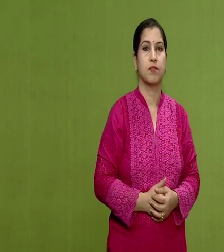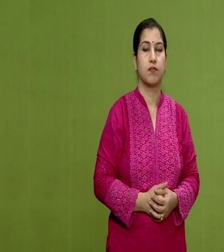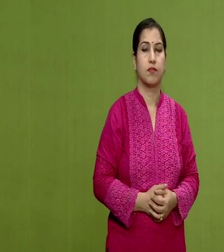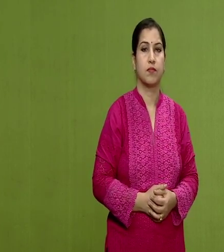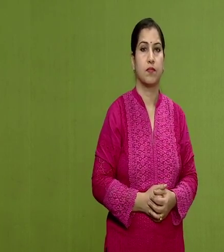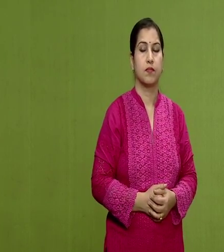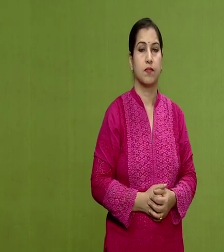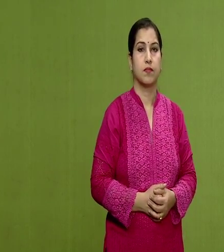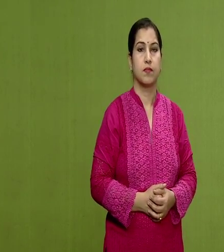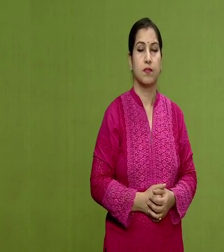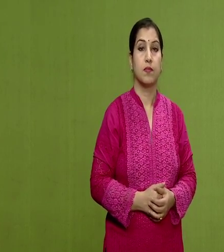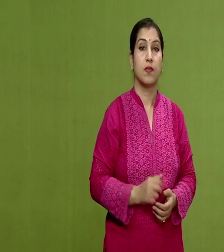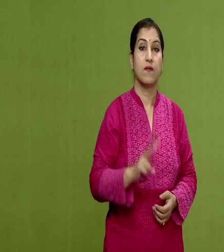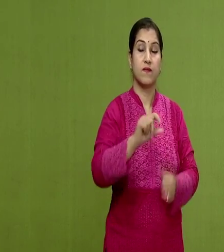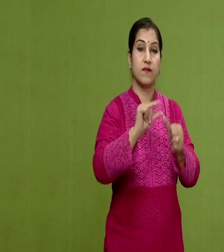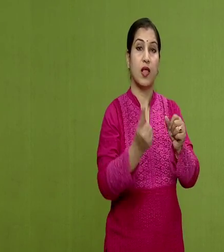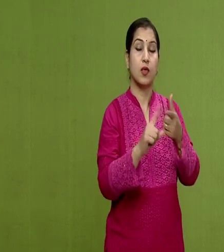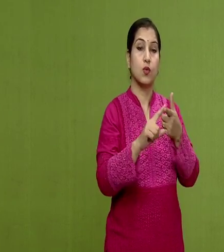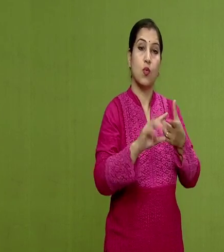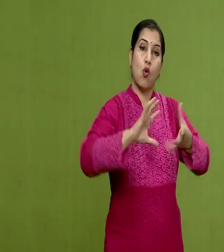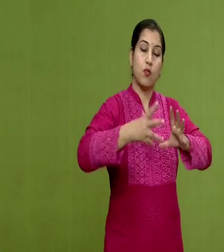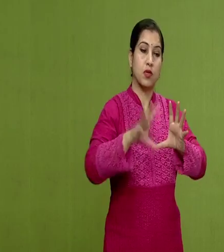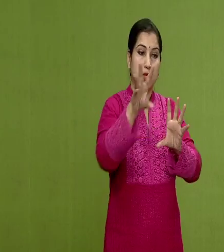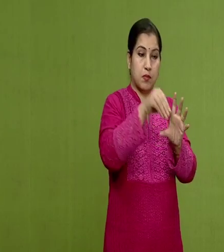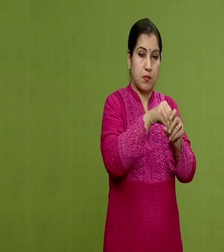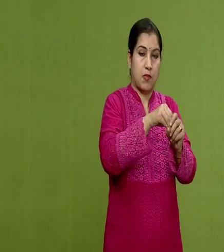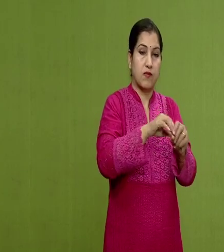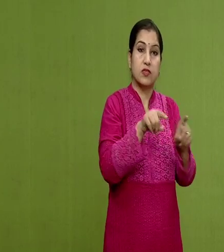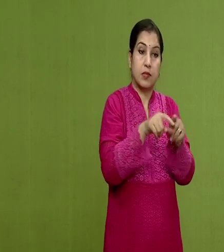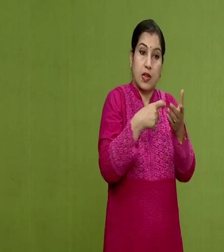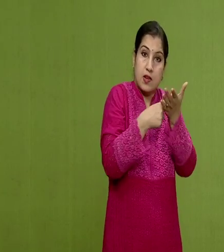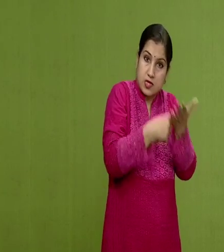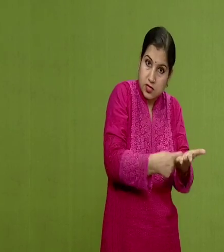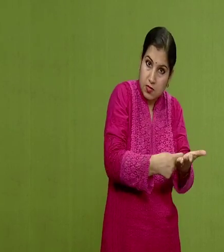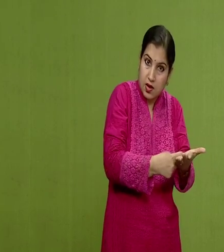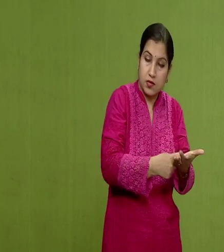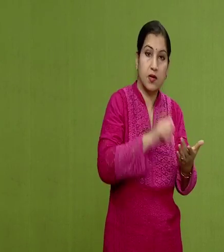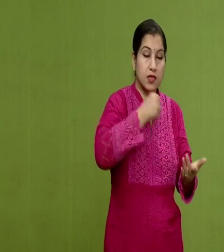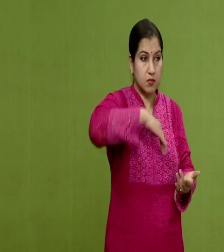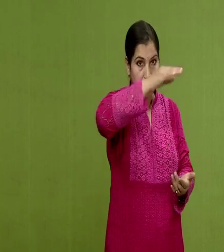imbibe values like respect for elders, honesty,